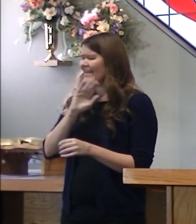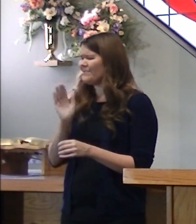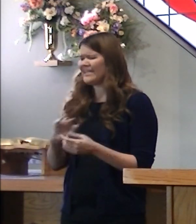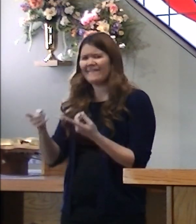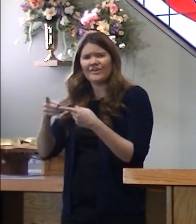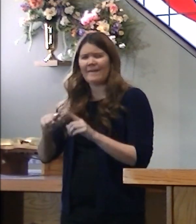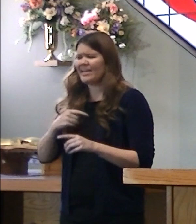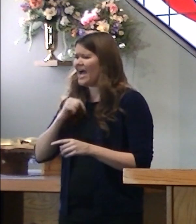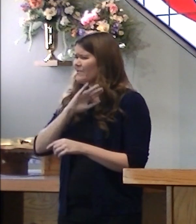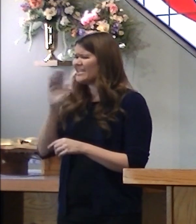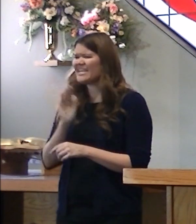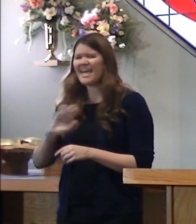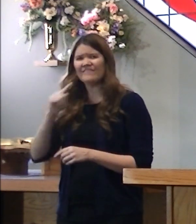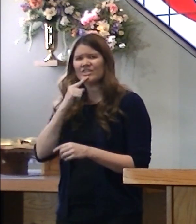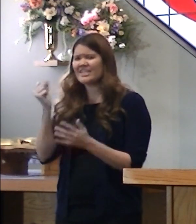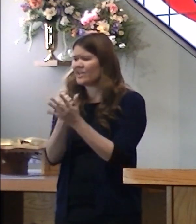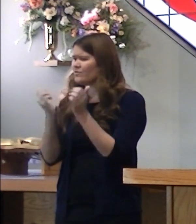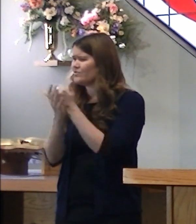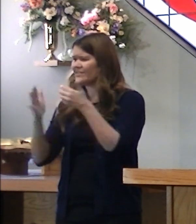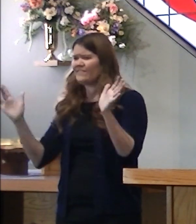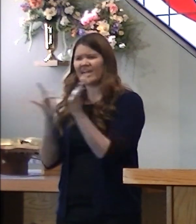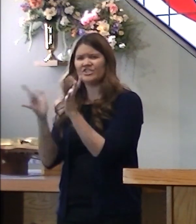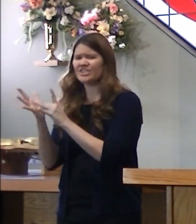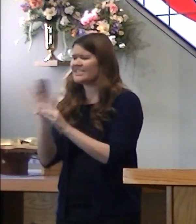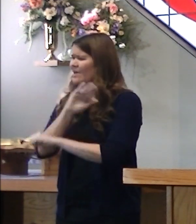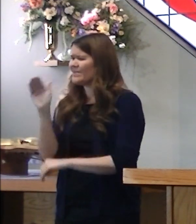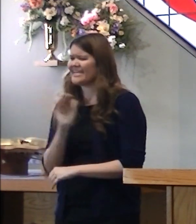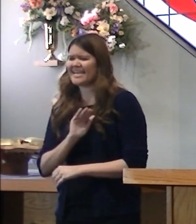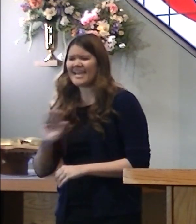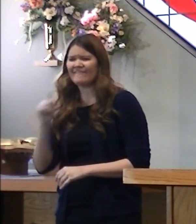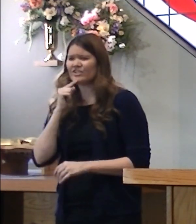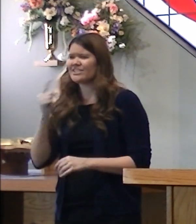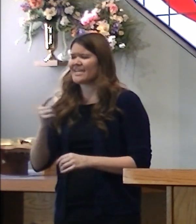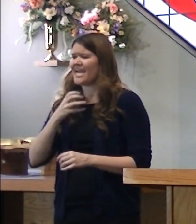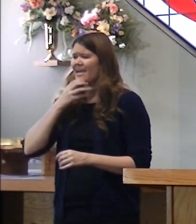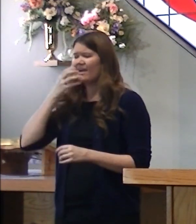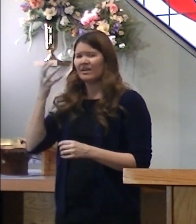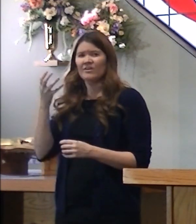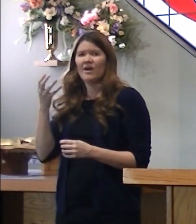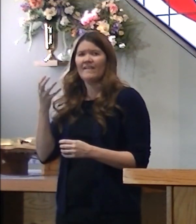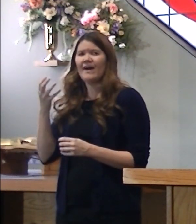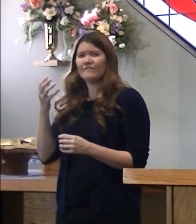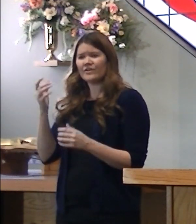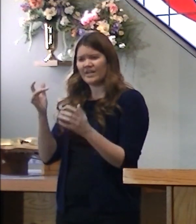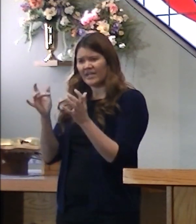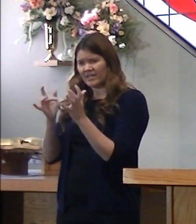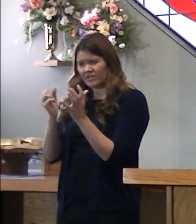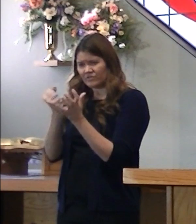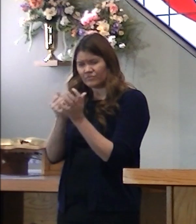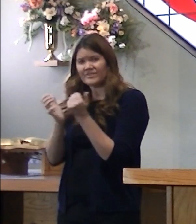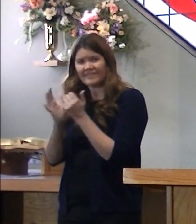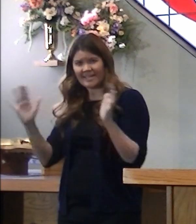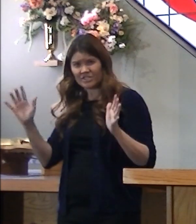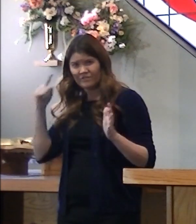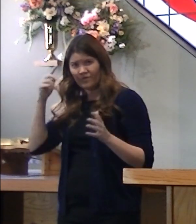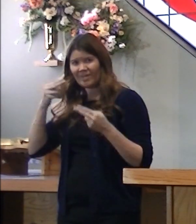the crucifixion of Jesus. I would never, ever cry out for the crucifixion of an innocent